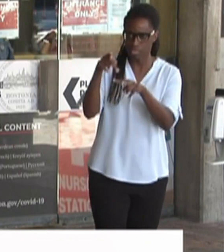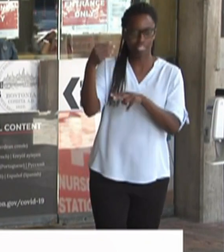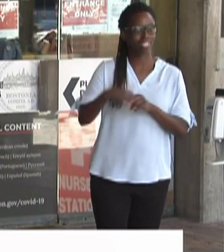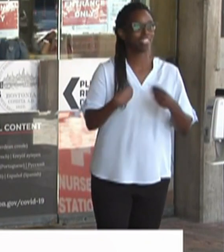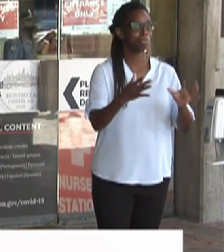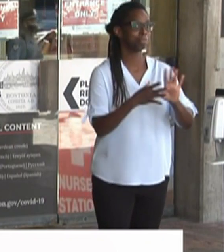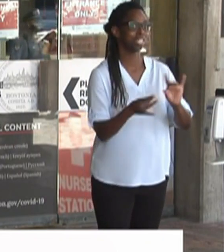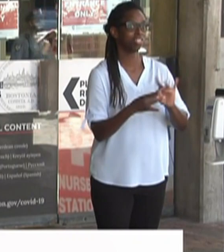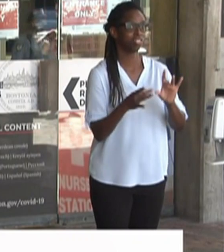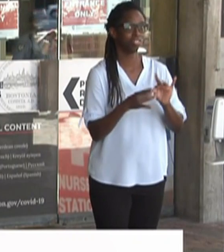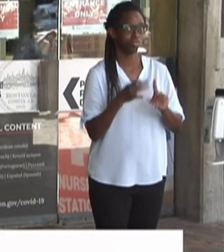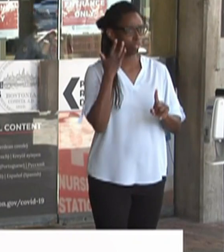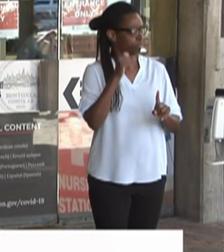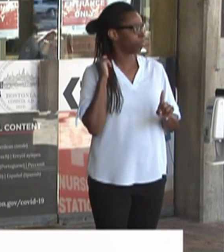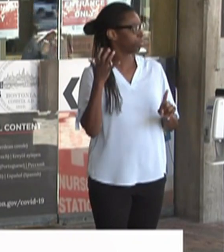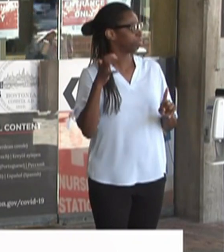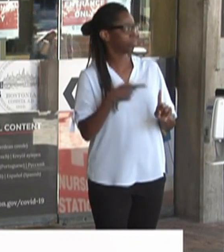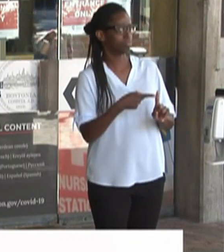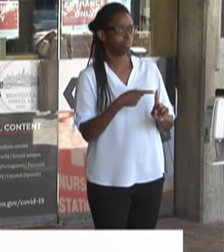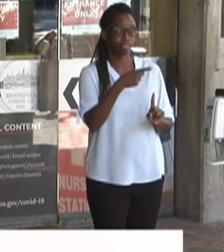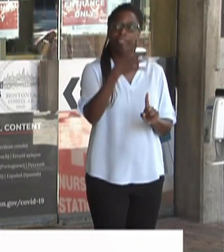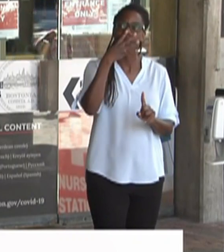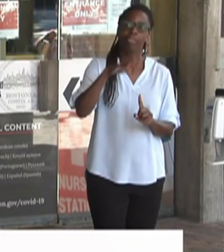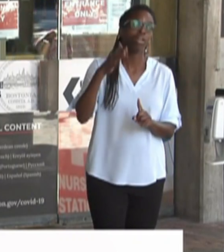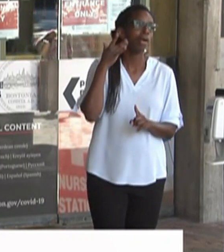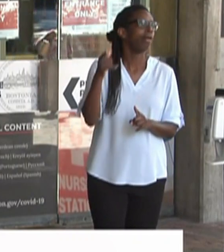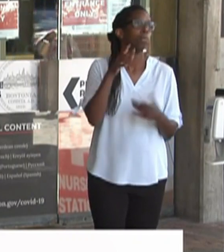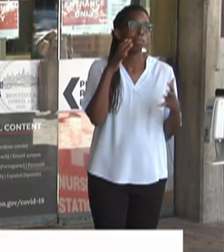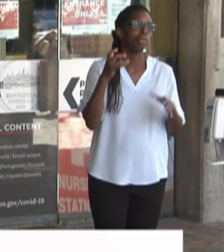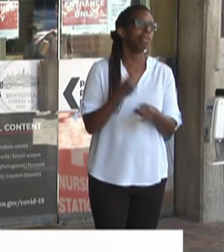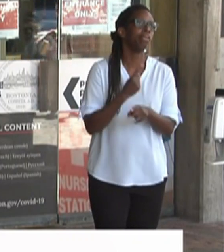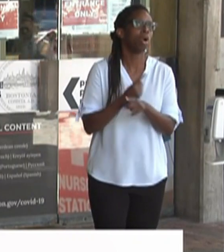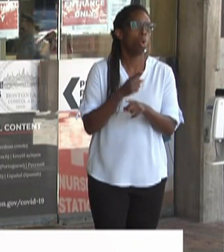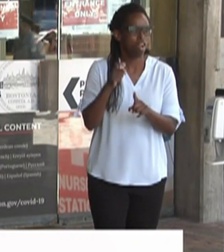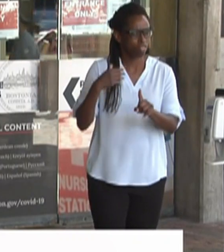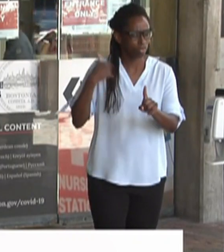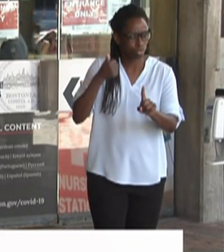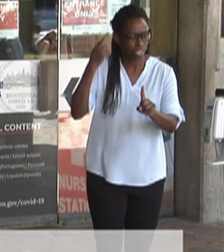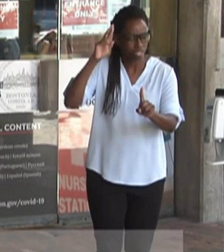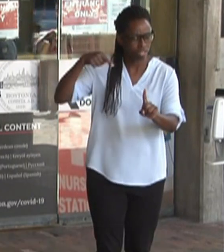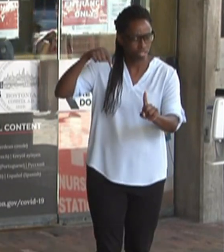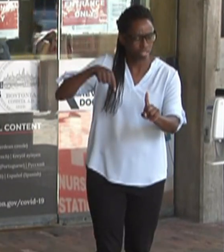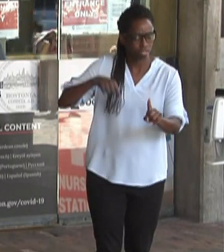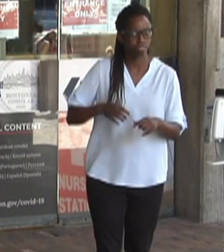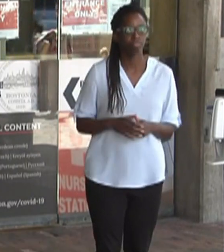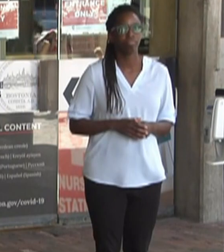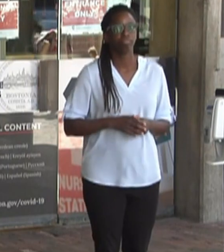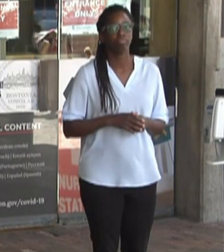next month, next year, next decade. All right, thank you, everybody.